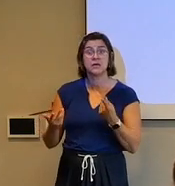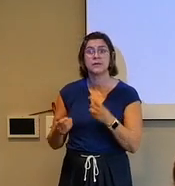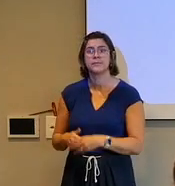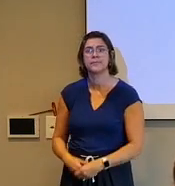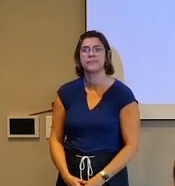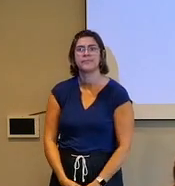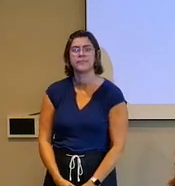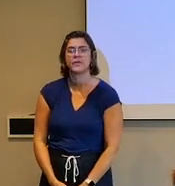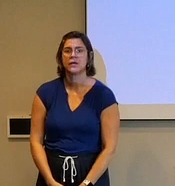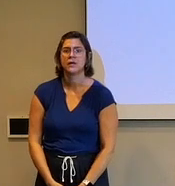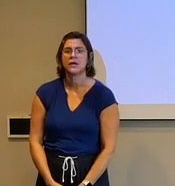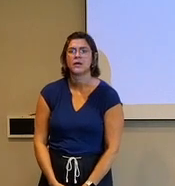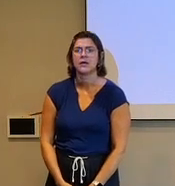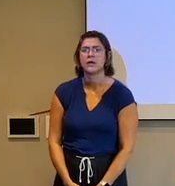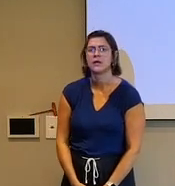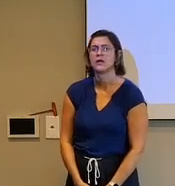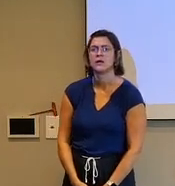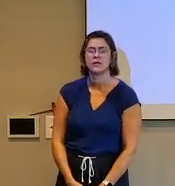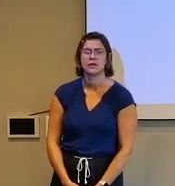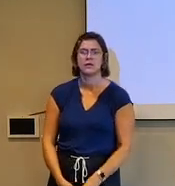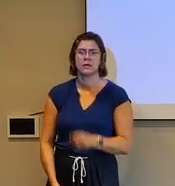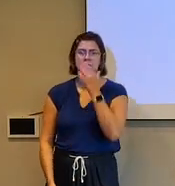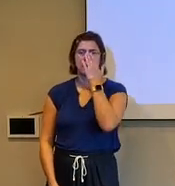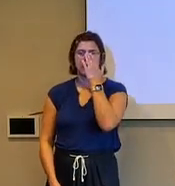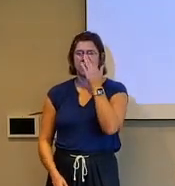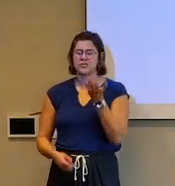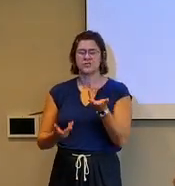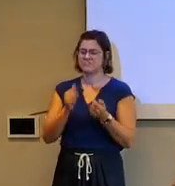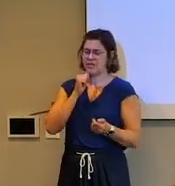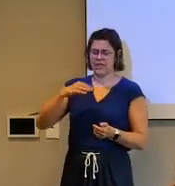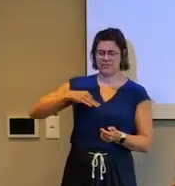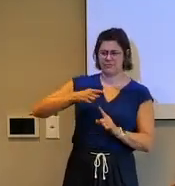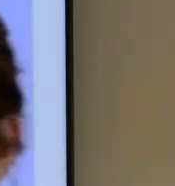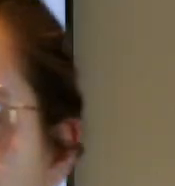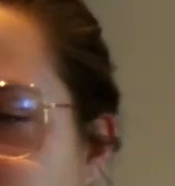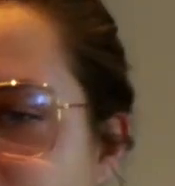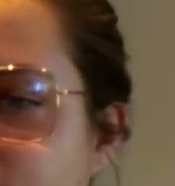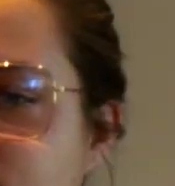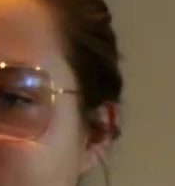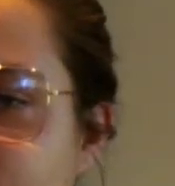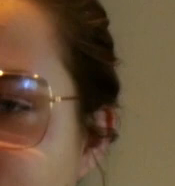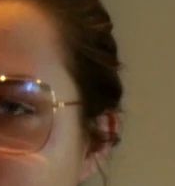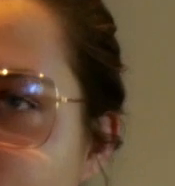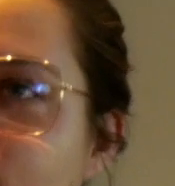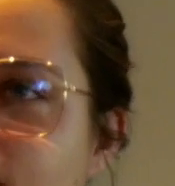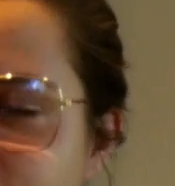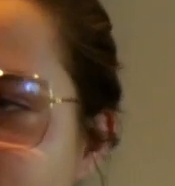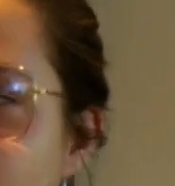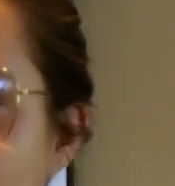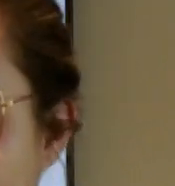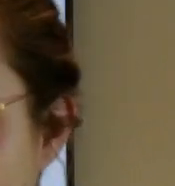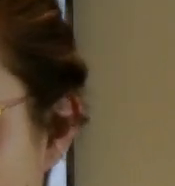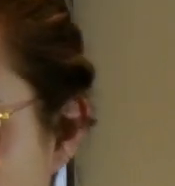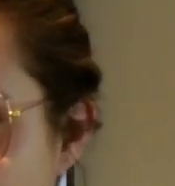Yes? It's not about the application, but mm-hmm. Where are these funds coming from? They're coming from the Johnson County State and Local